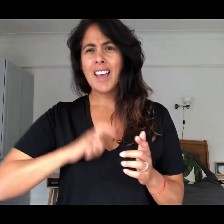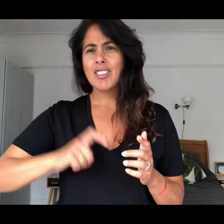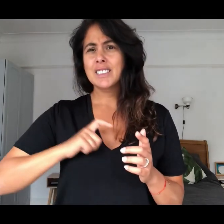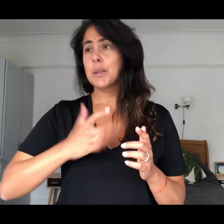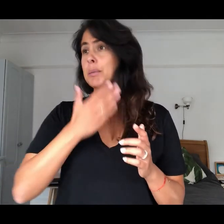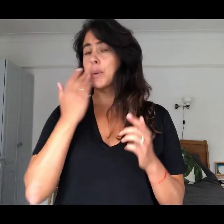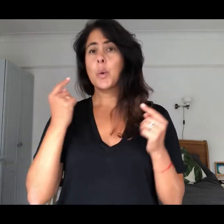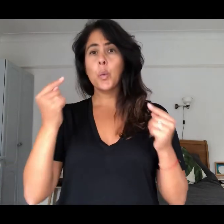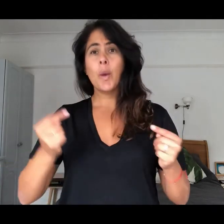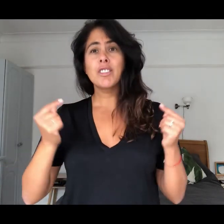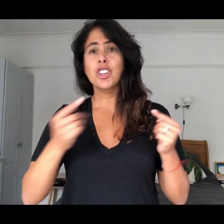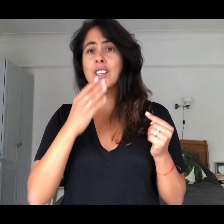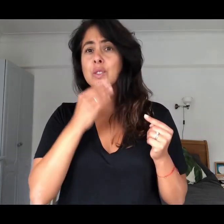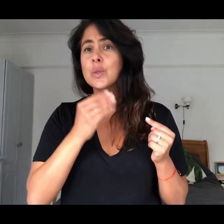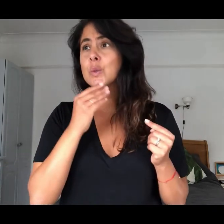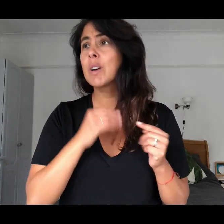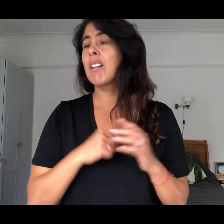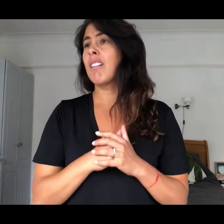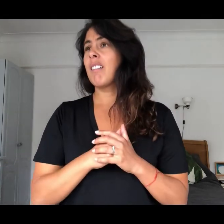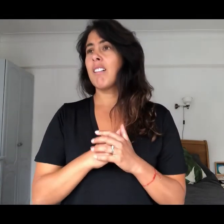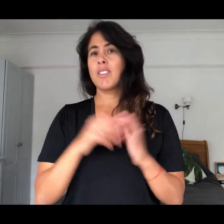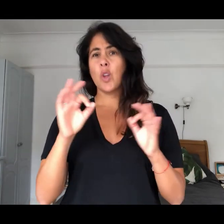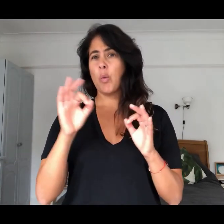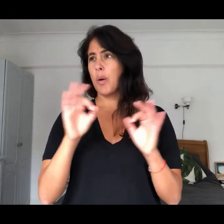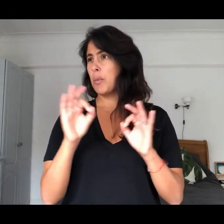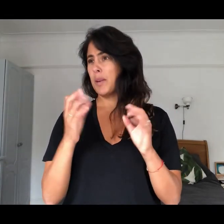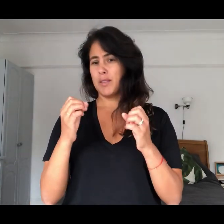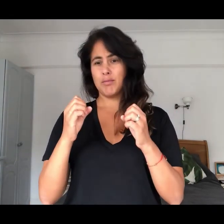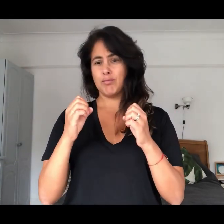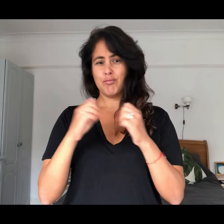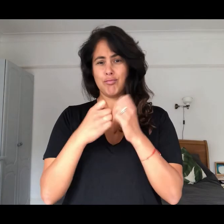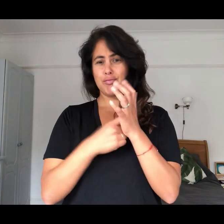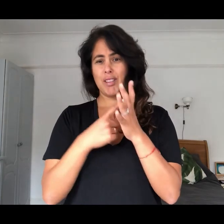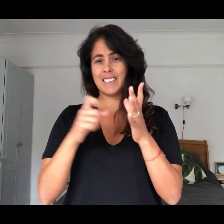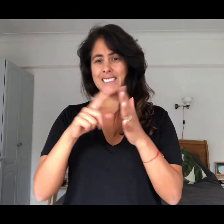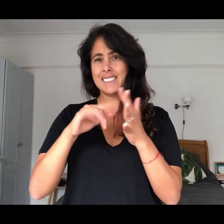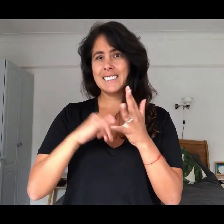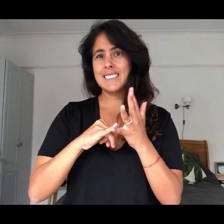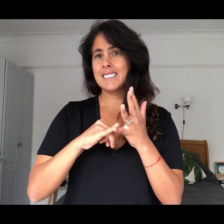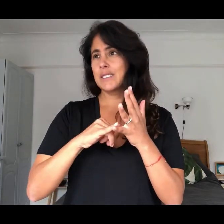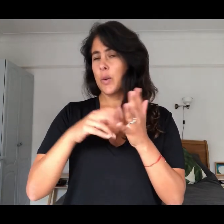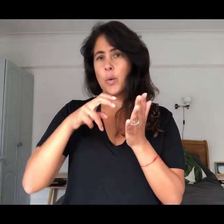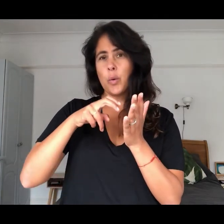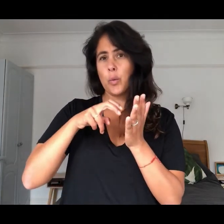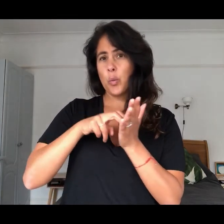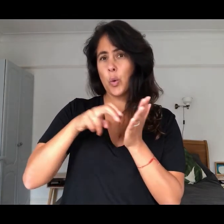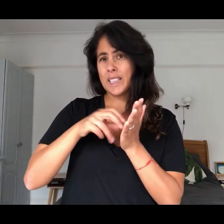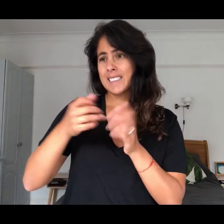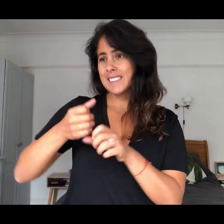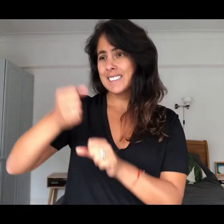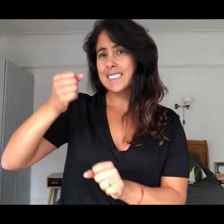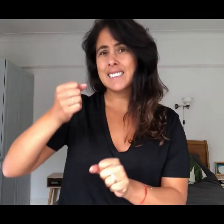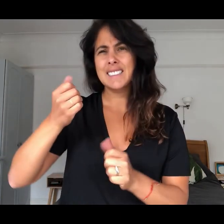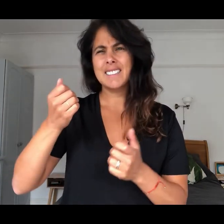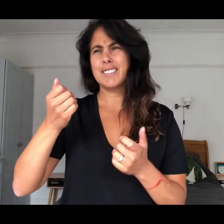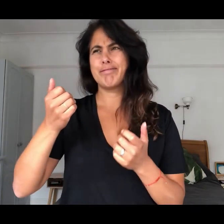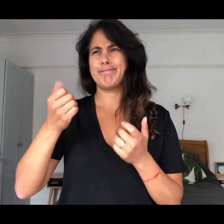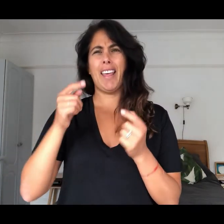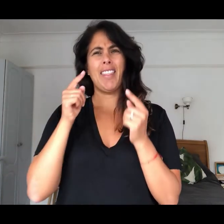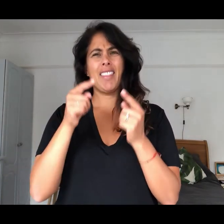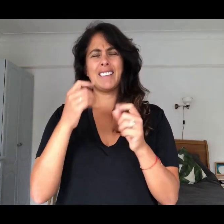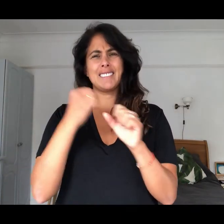dead character inside. No wheelchair users, no one with leg braces or walking sticks. It's